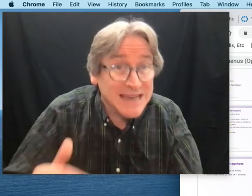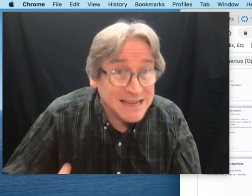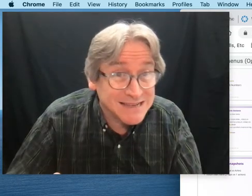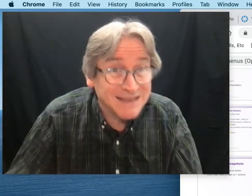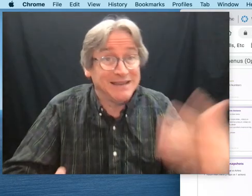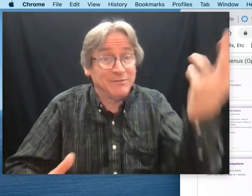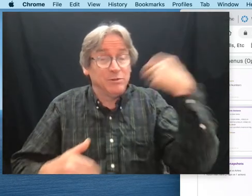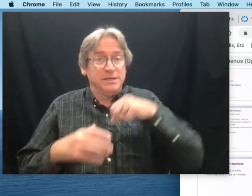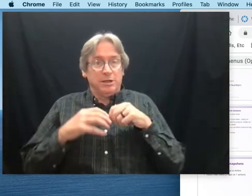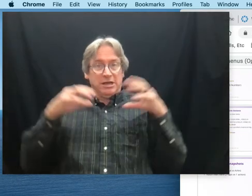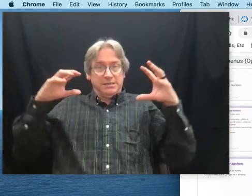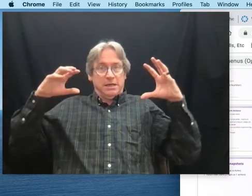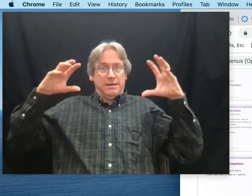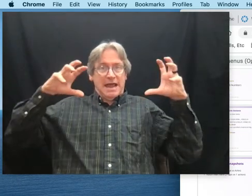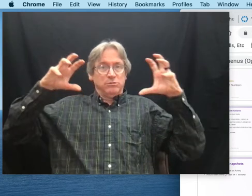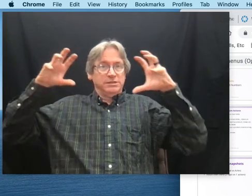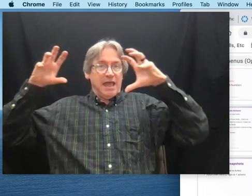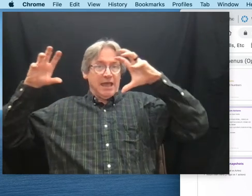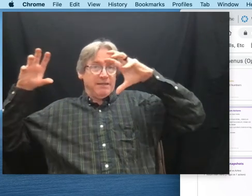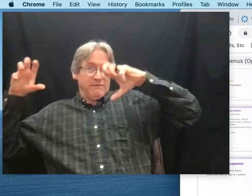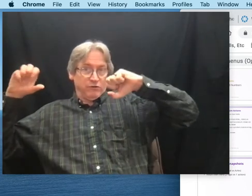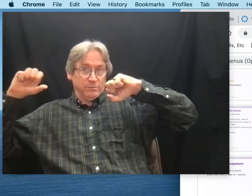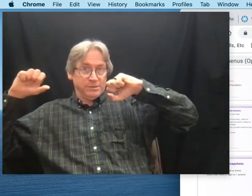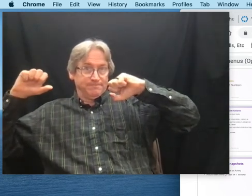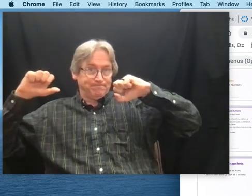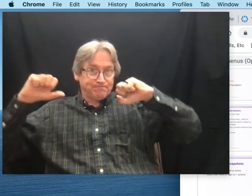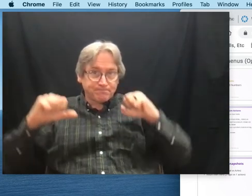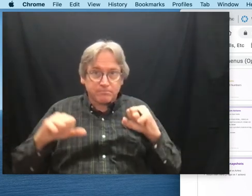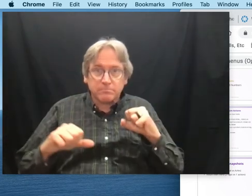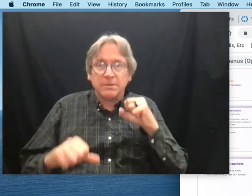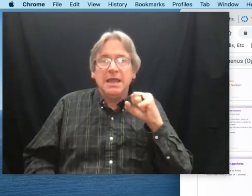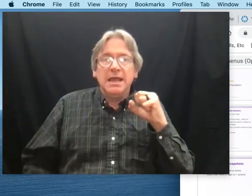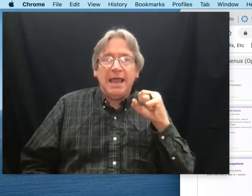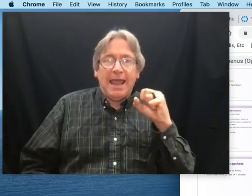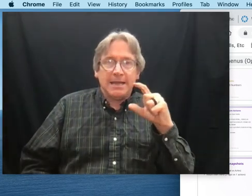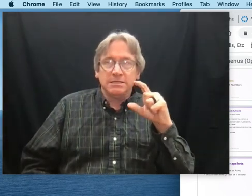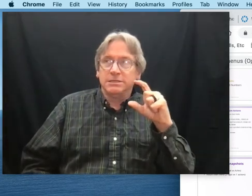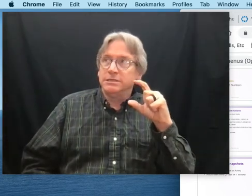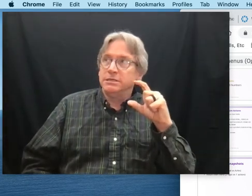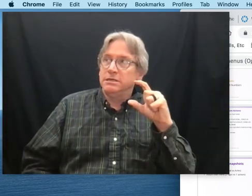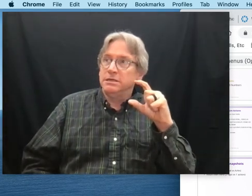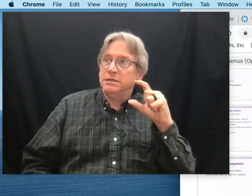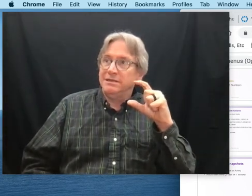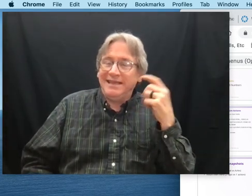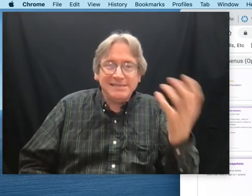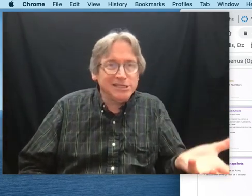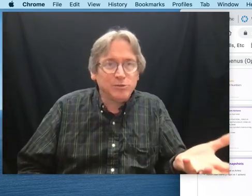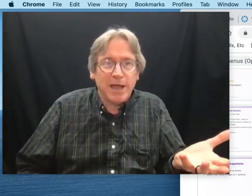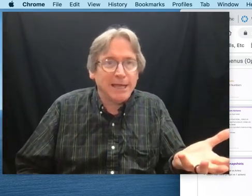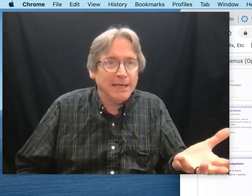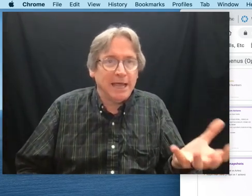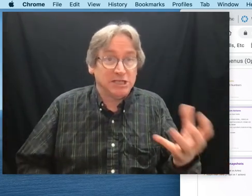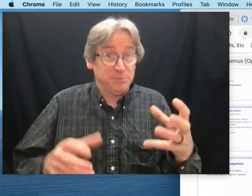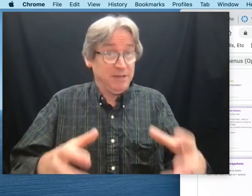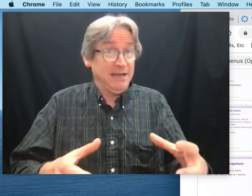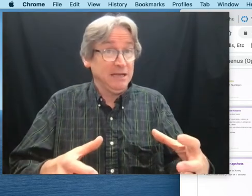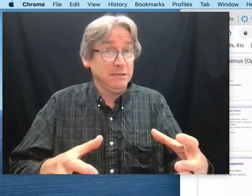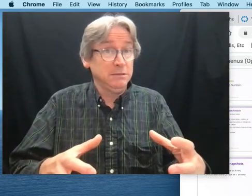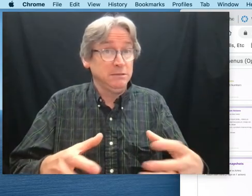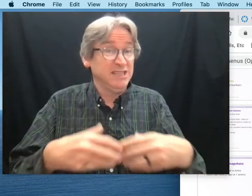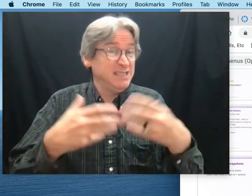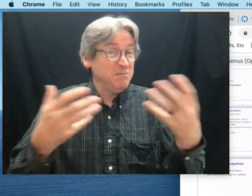So the next concept that was in there is nouns and then verbs. And the easiest way I can